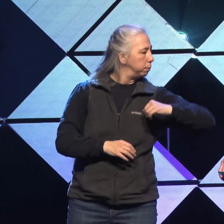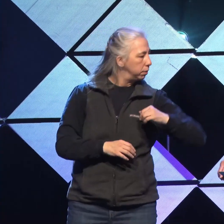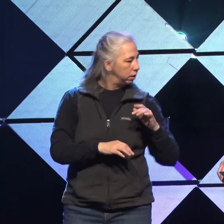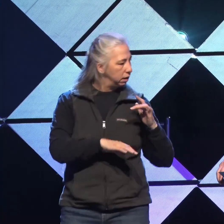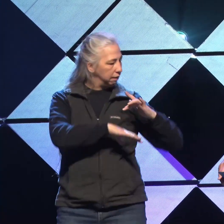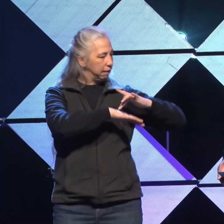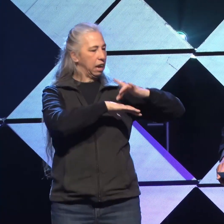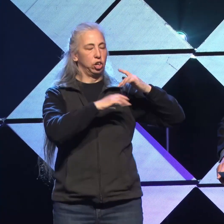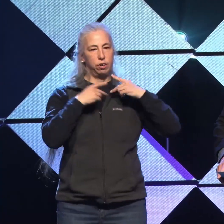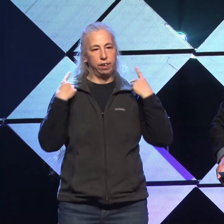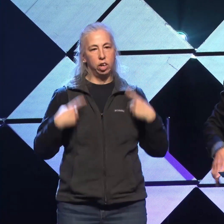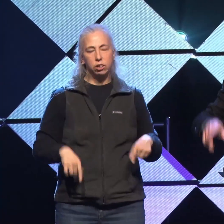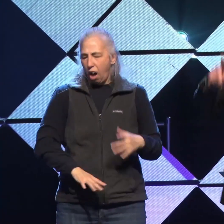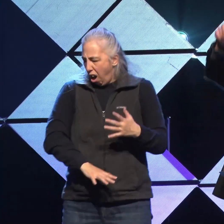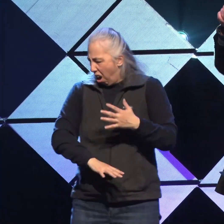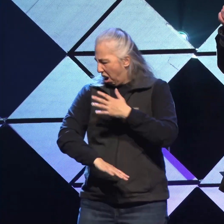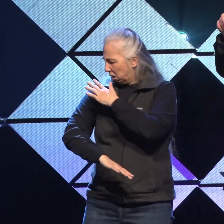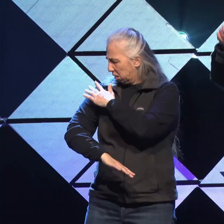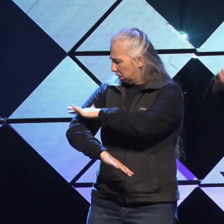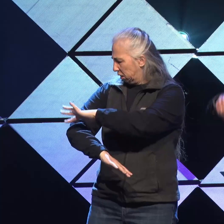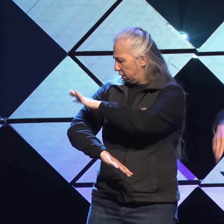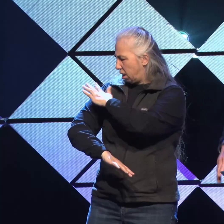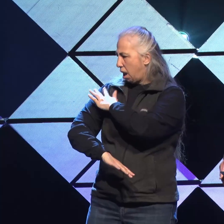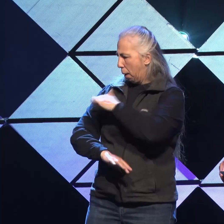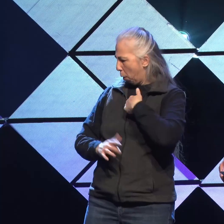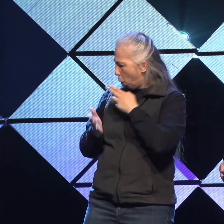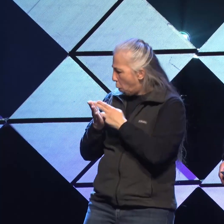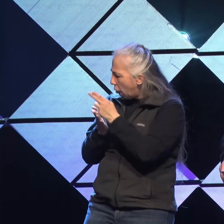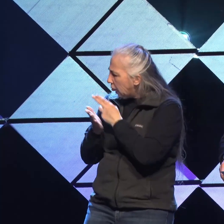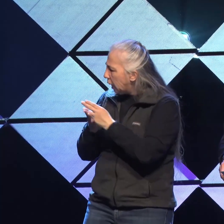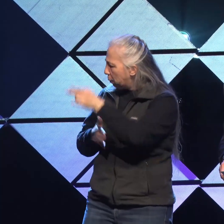would defile him. He's a holy man.